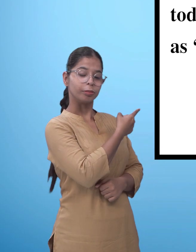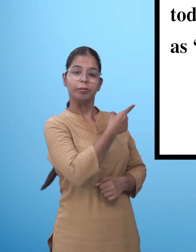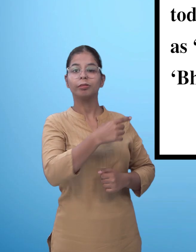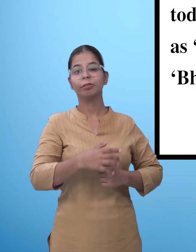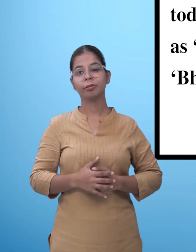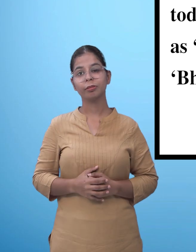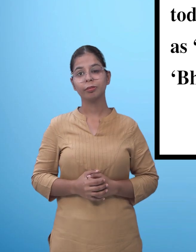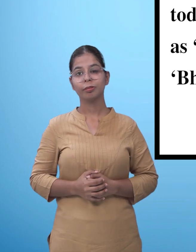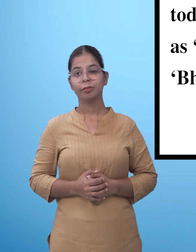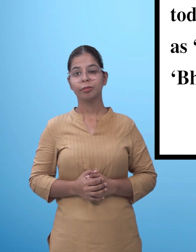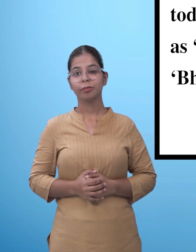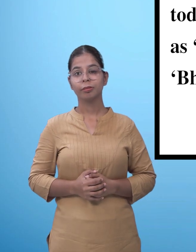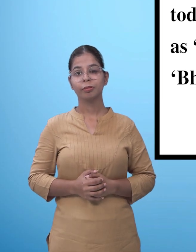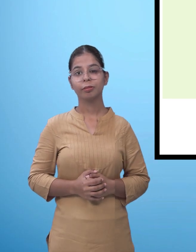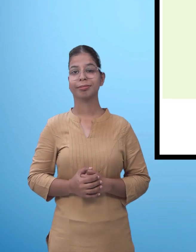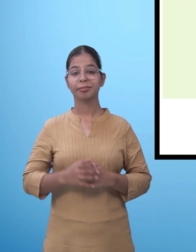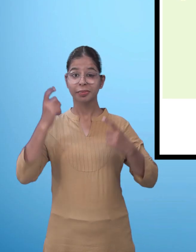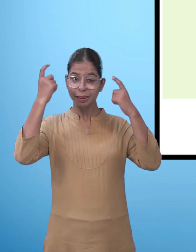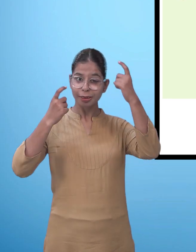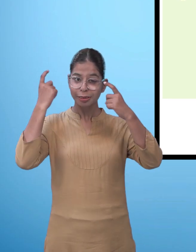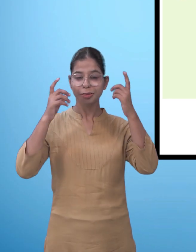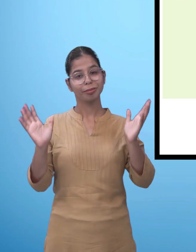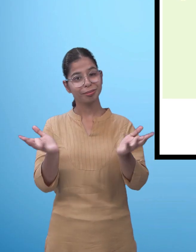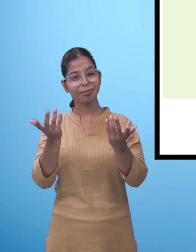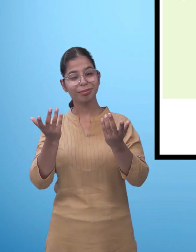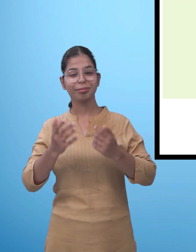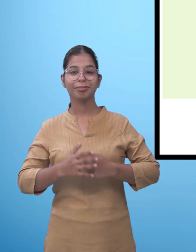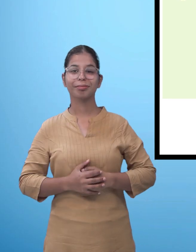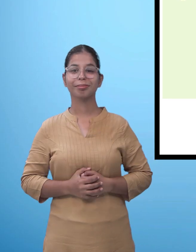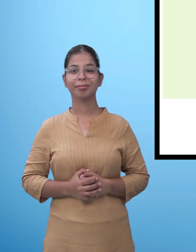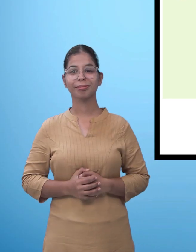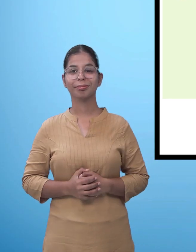often called Bharatam. Think about it.